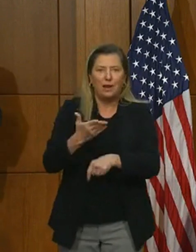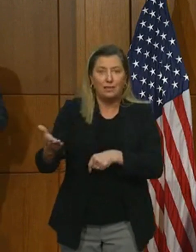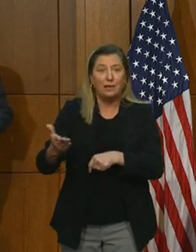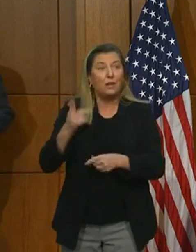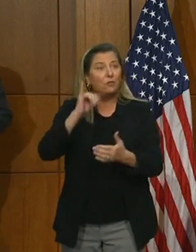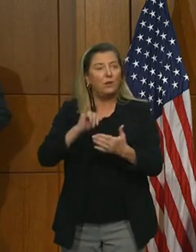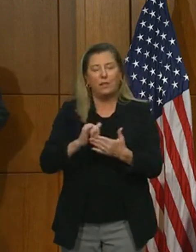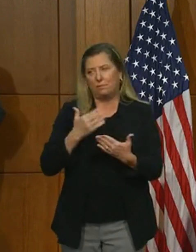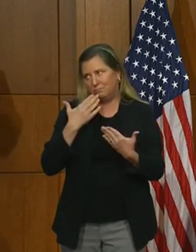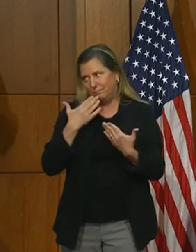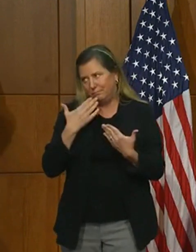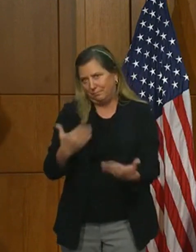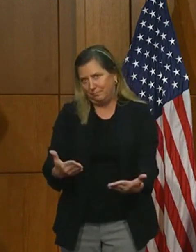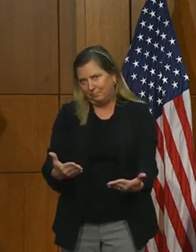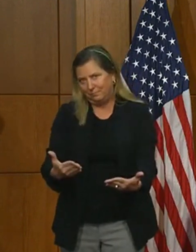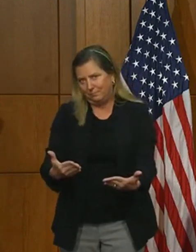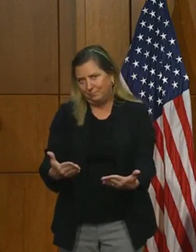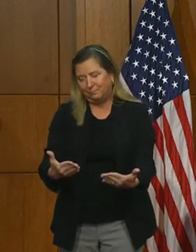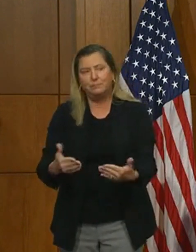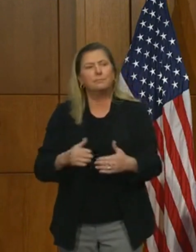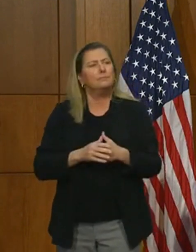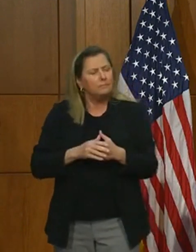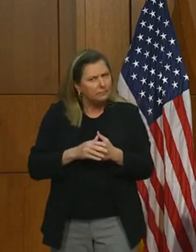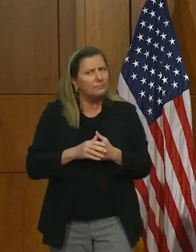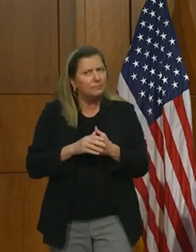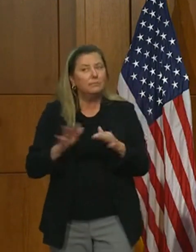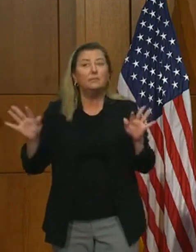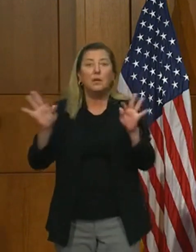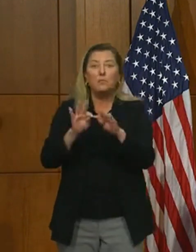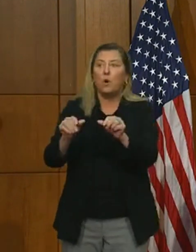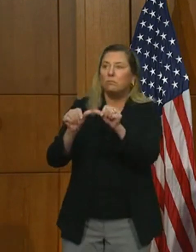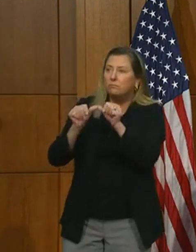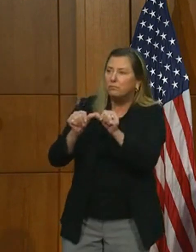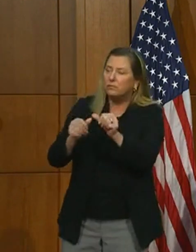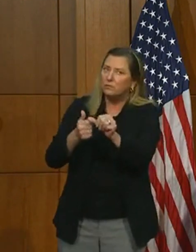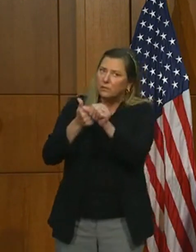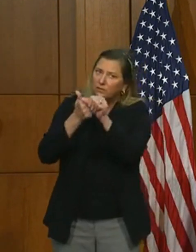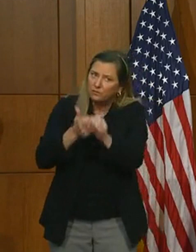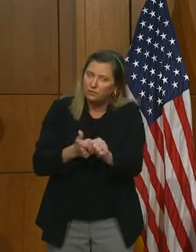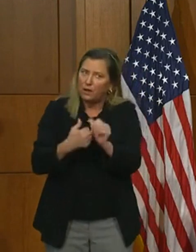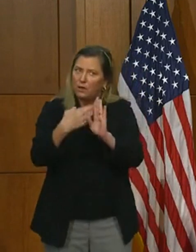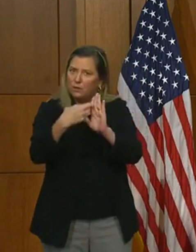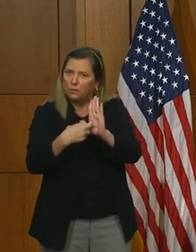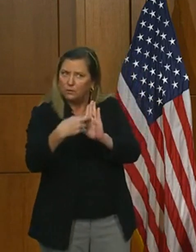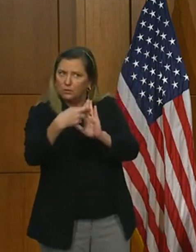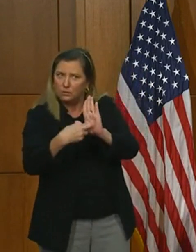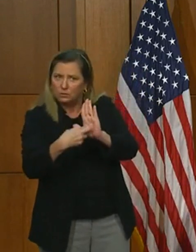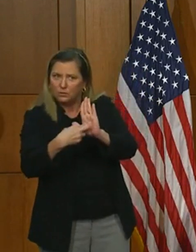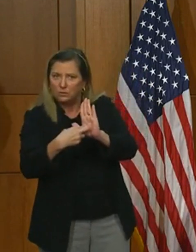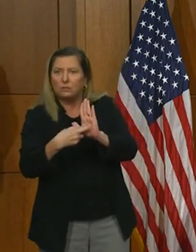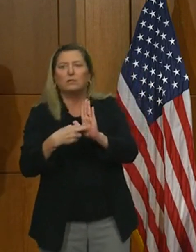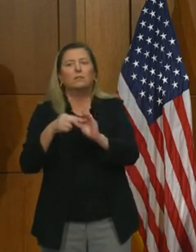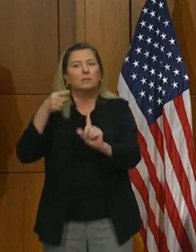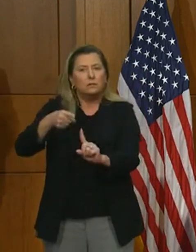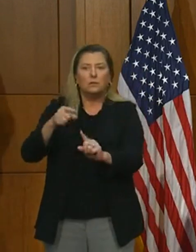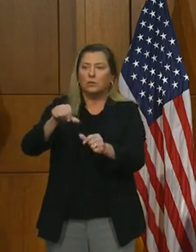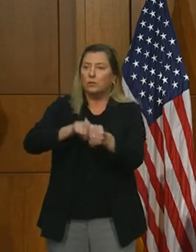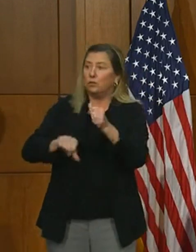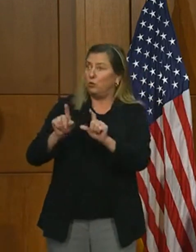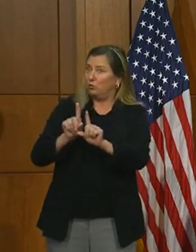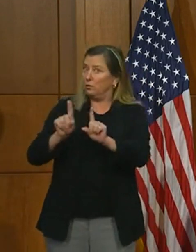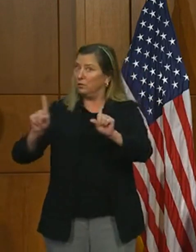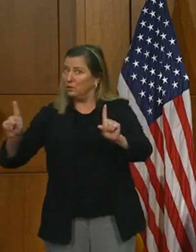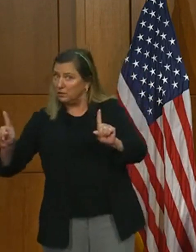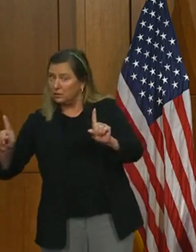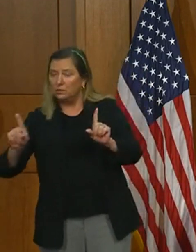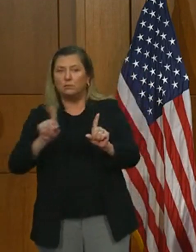say thank you. And people need to keep following the restrictions, especially for social distancing